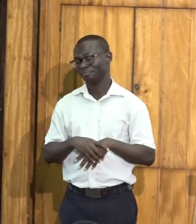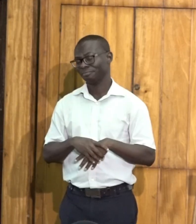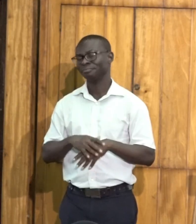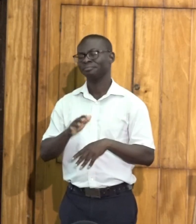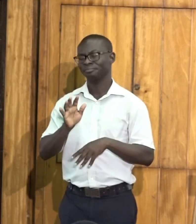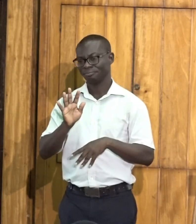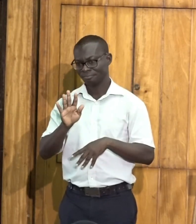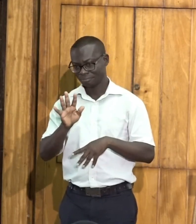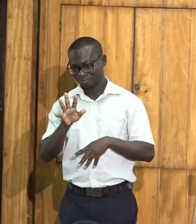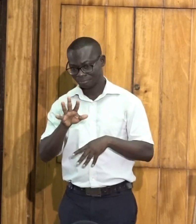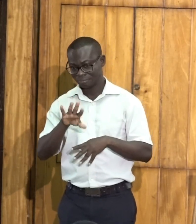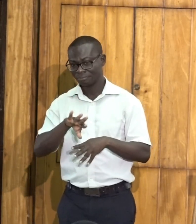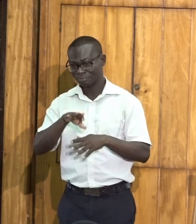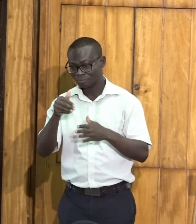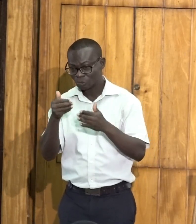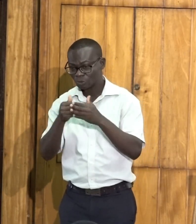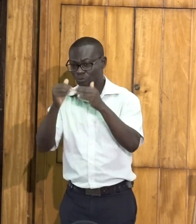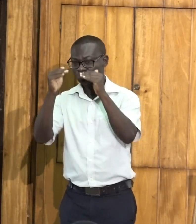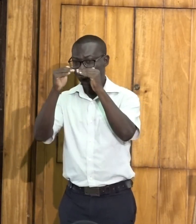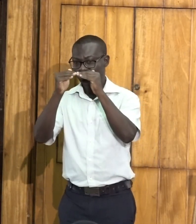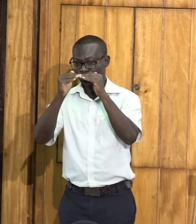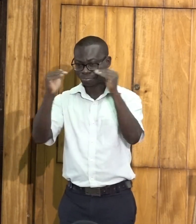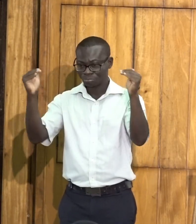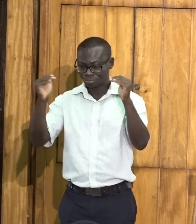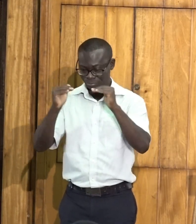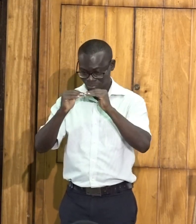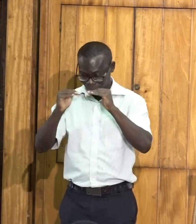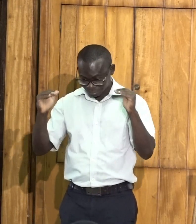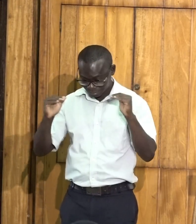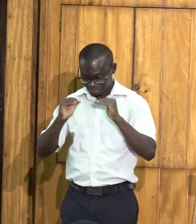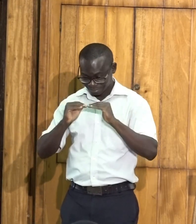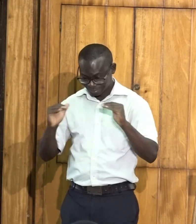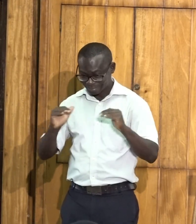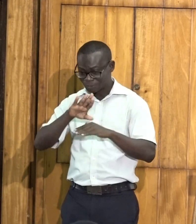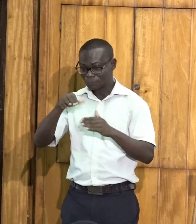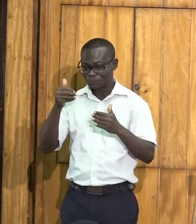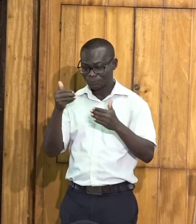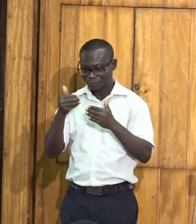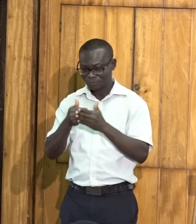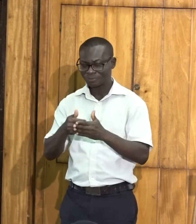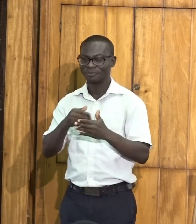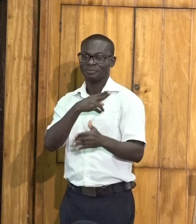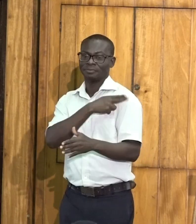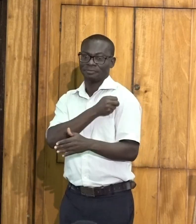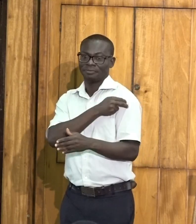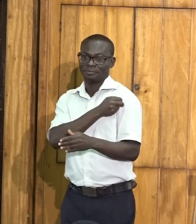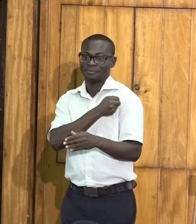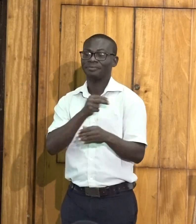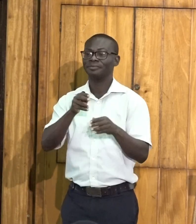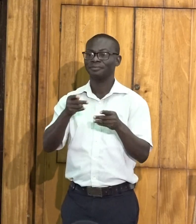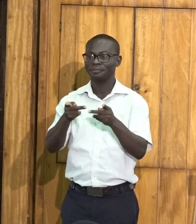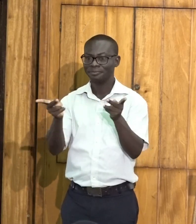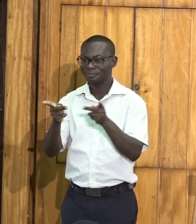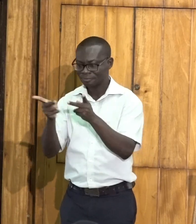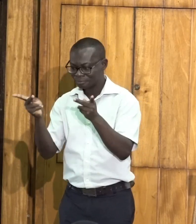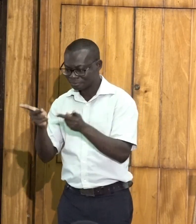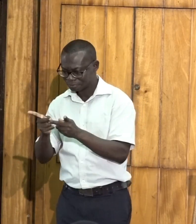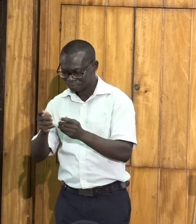was, at all levels, in all health facilities, we went in, provided